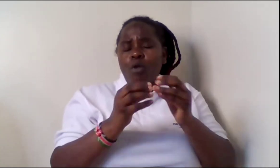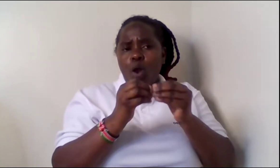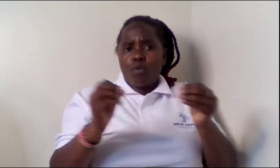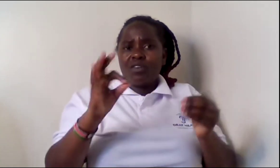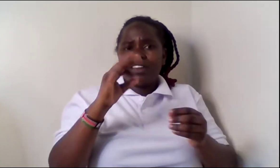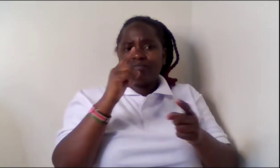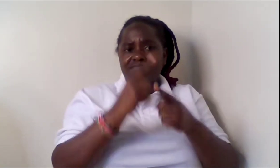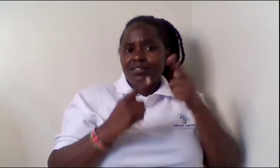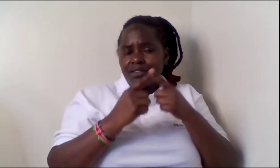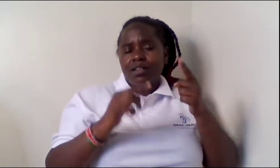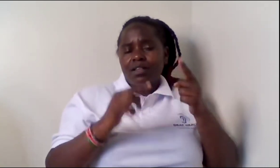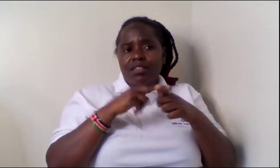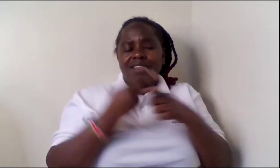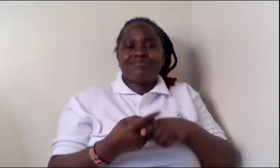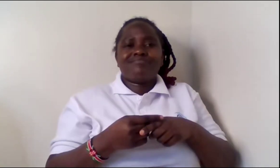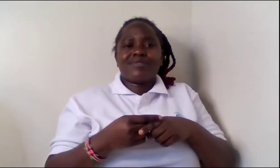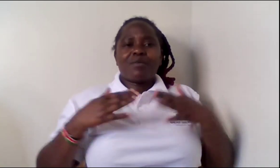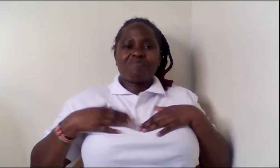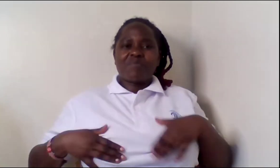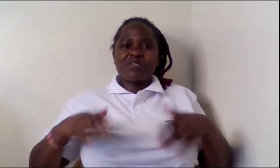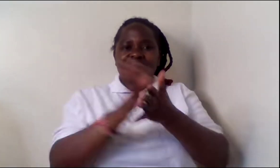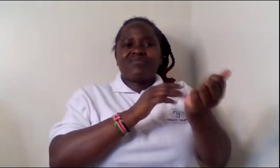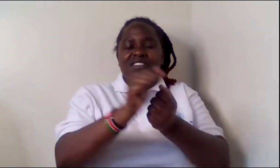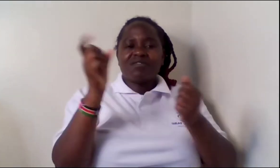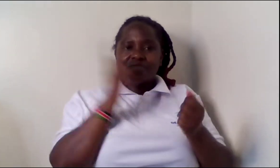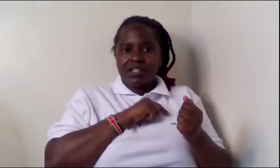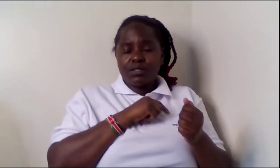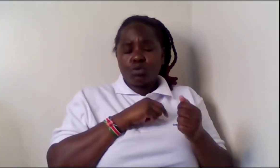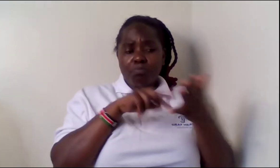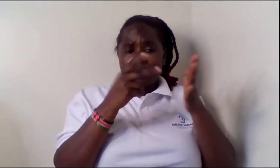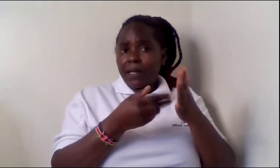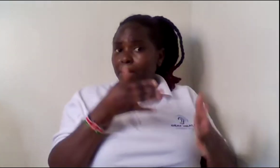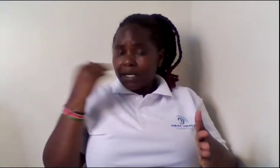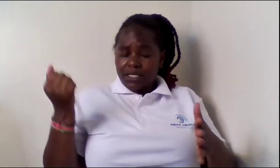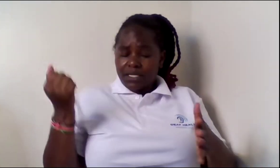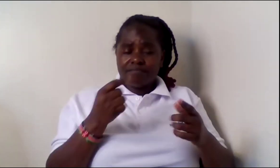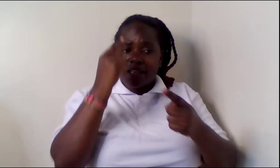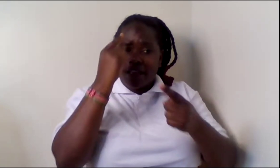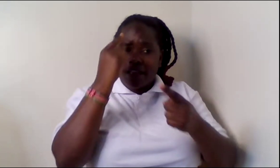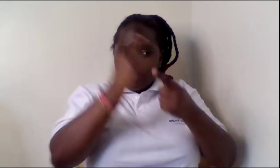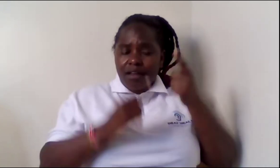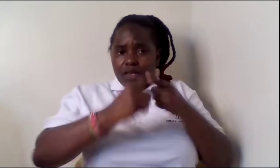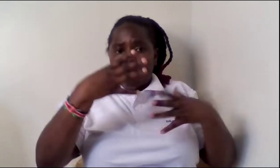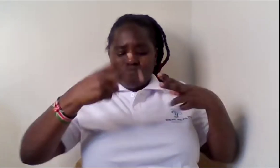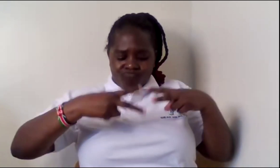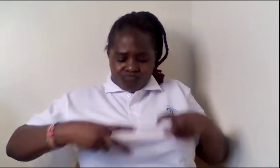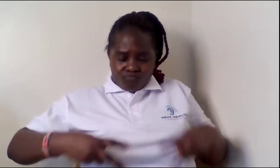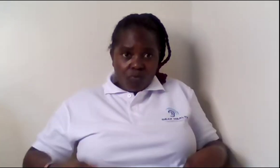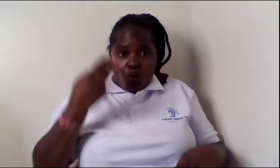So let's say we find out today, let's say the person has not been going for the screening, and as we said, it has no symptoms. If we find out after